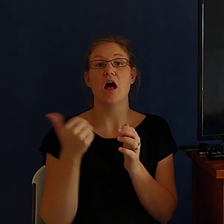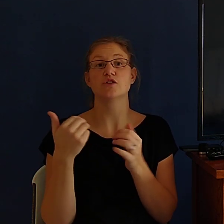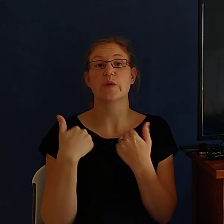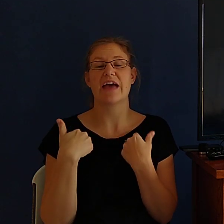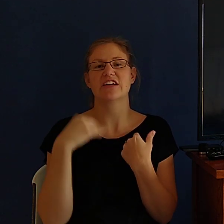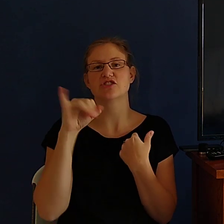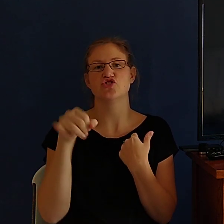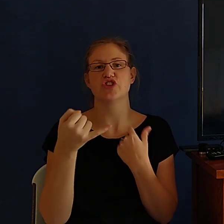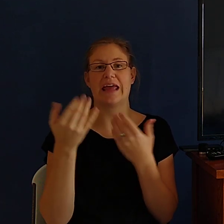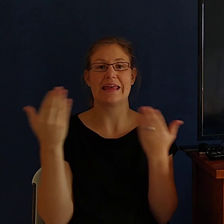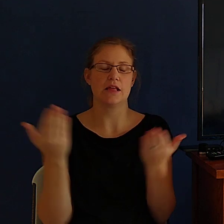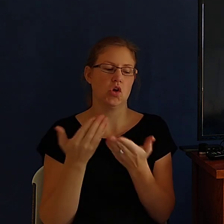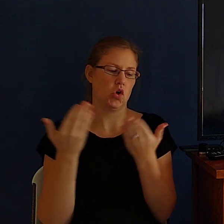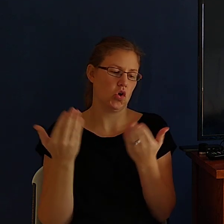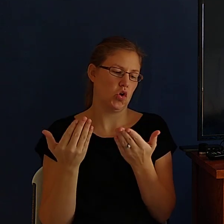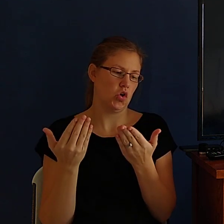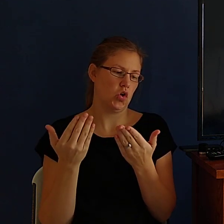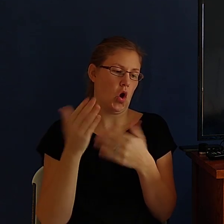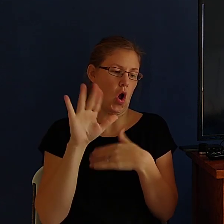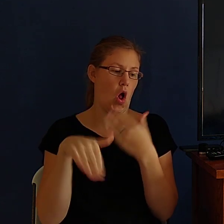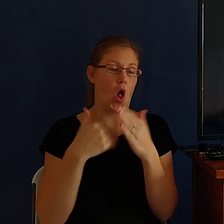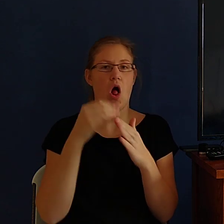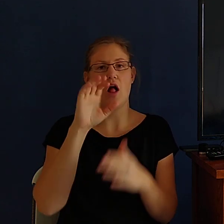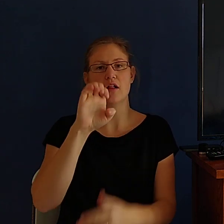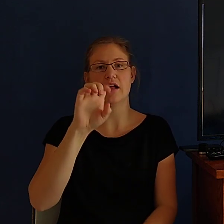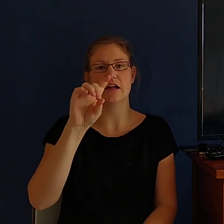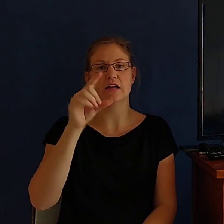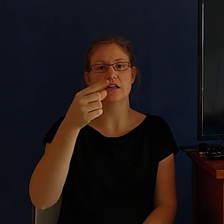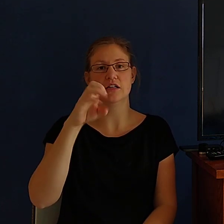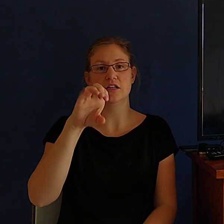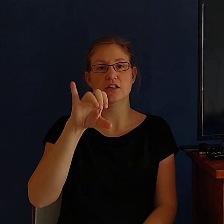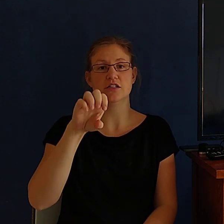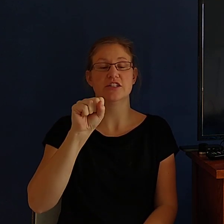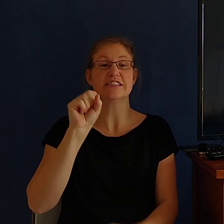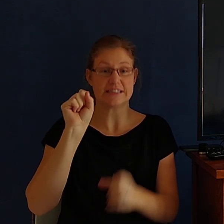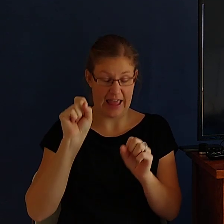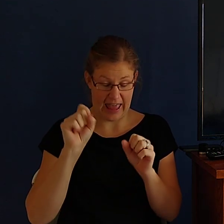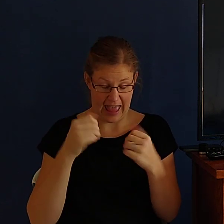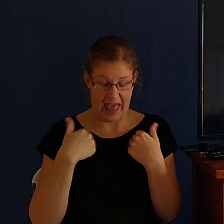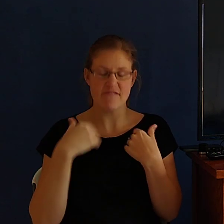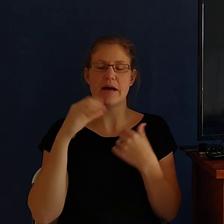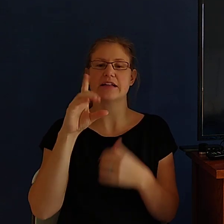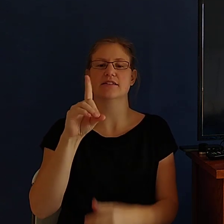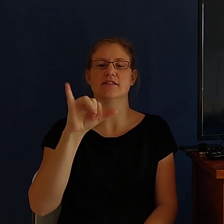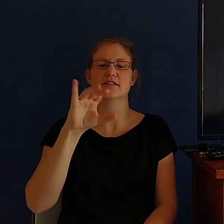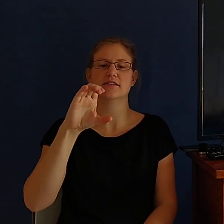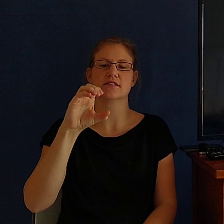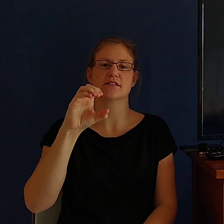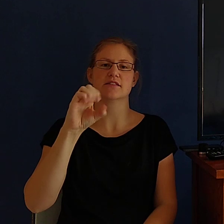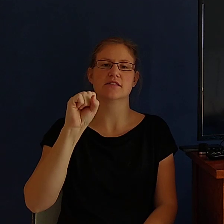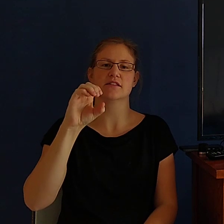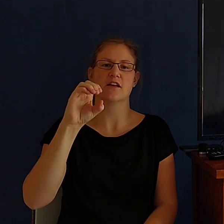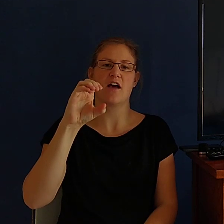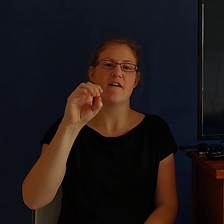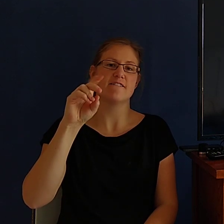here. All the edges have been discovered. And the last one, K. K is